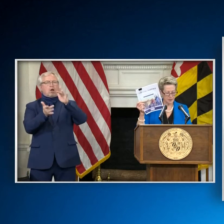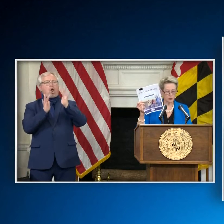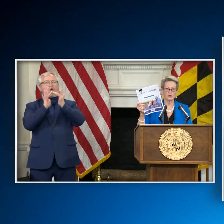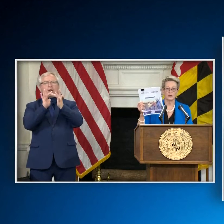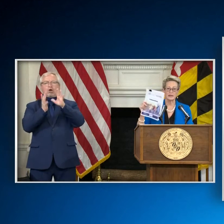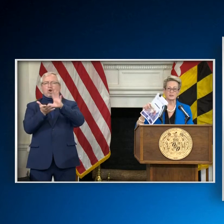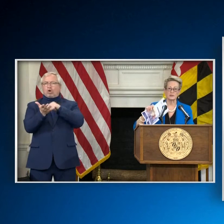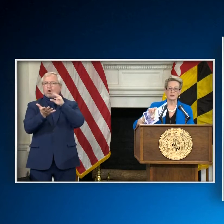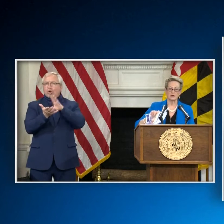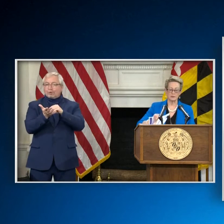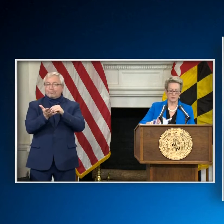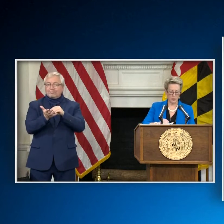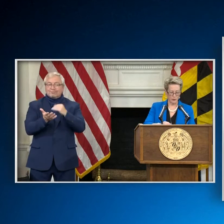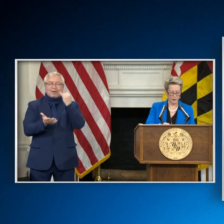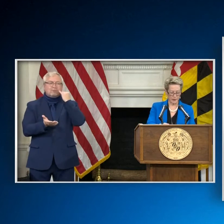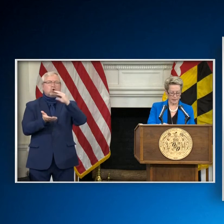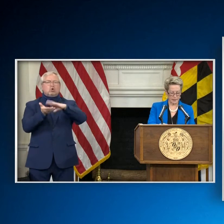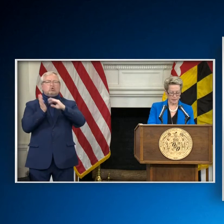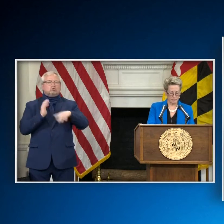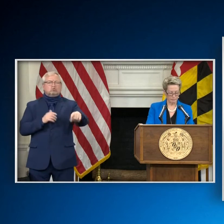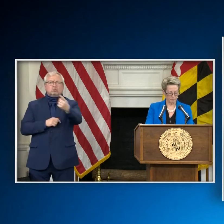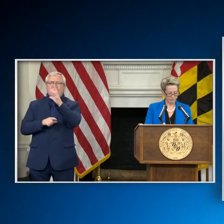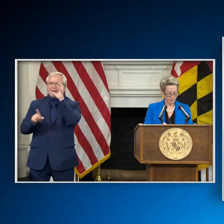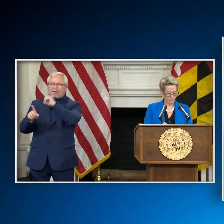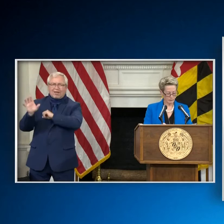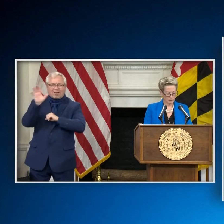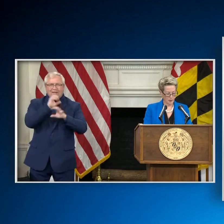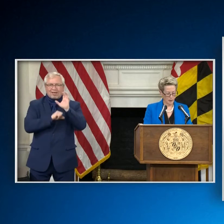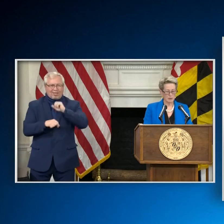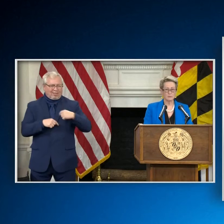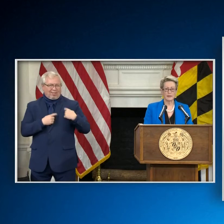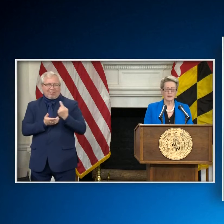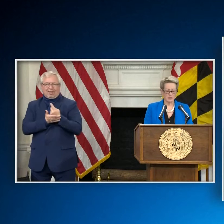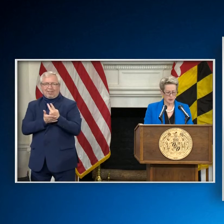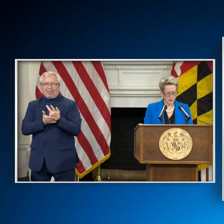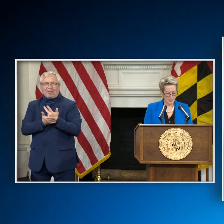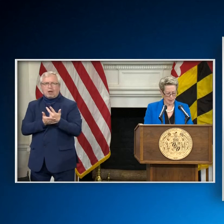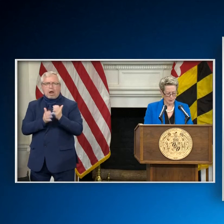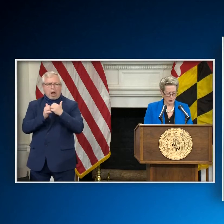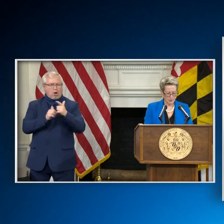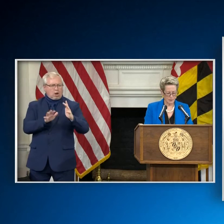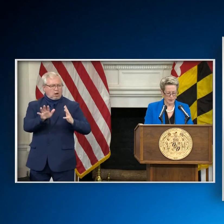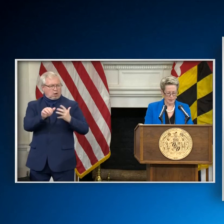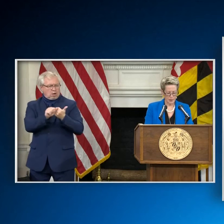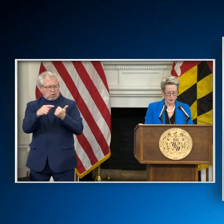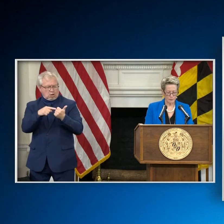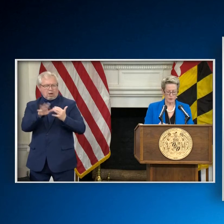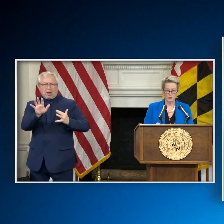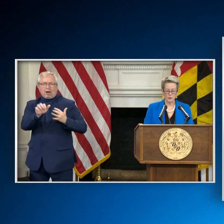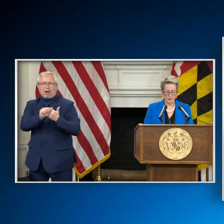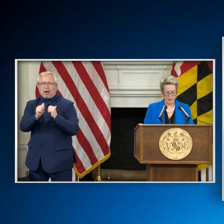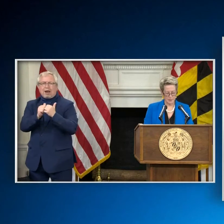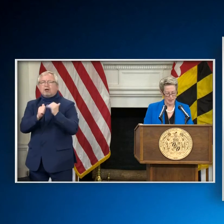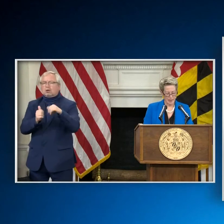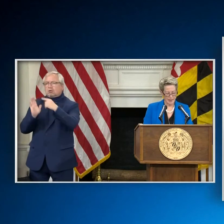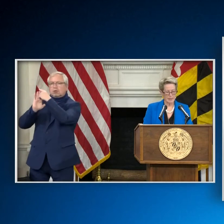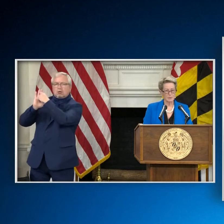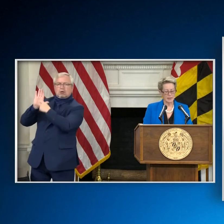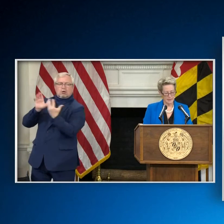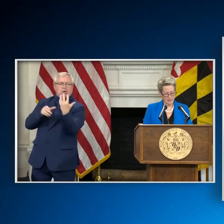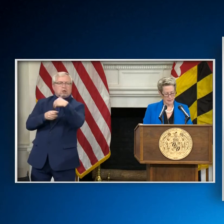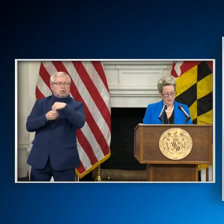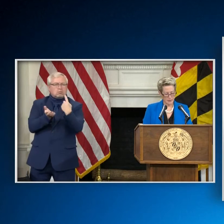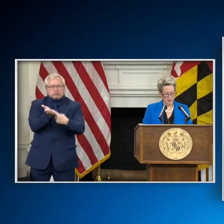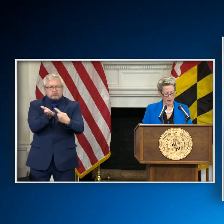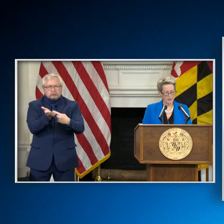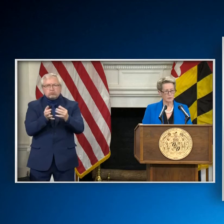that has occurred as a result of COVID-19. The plan also establishes the foundation for school systems as they